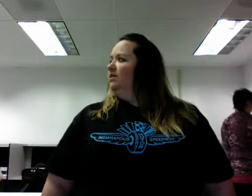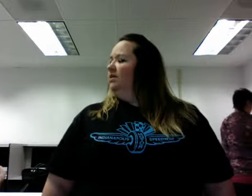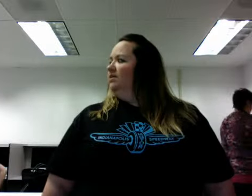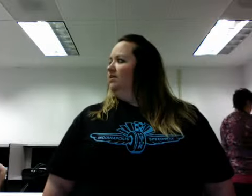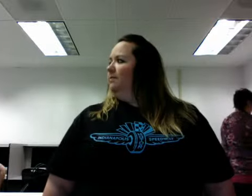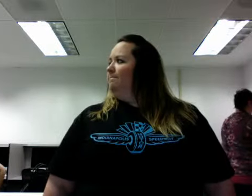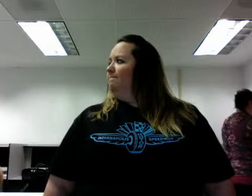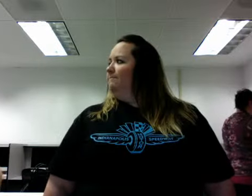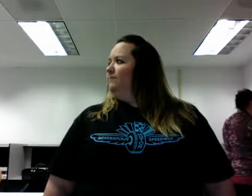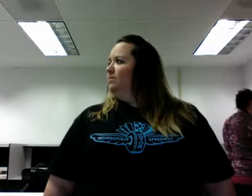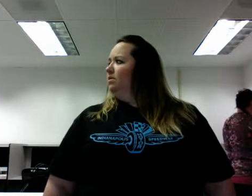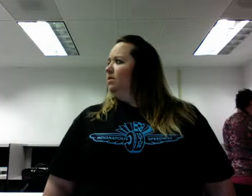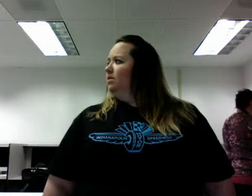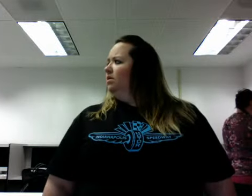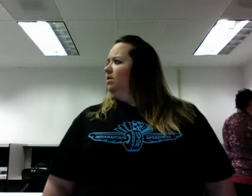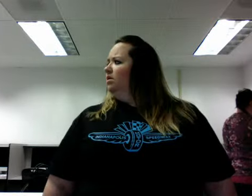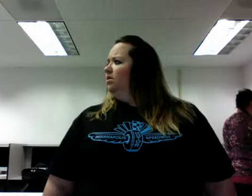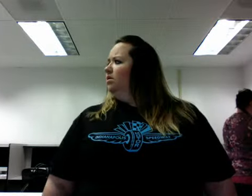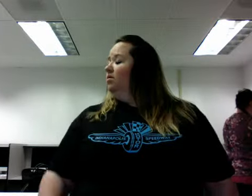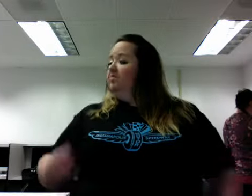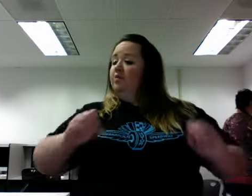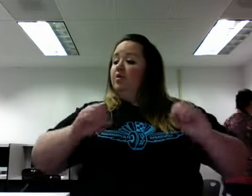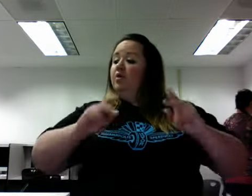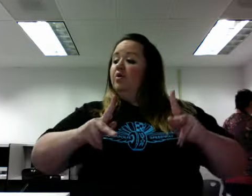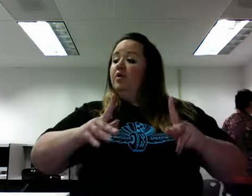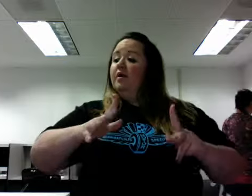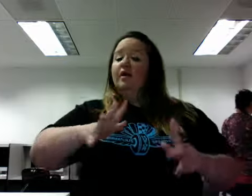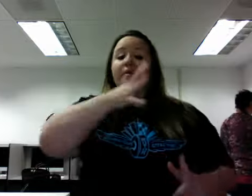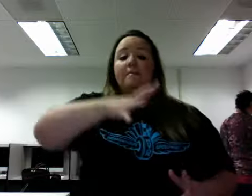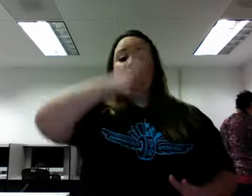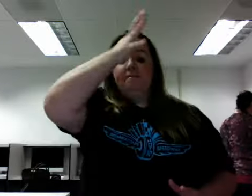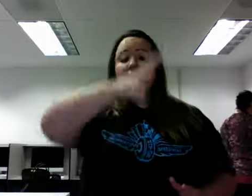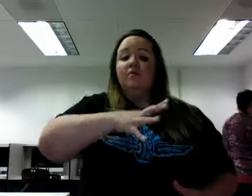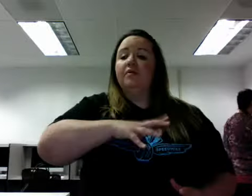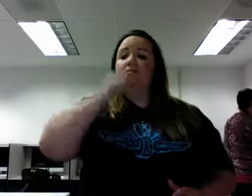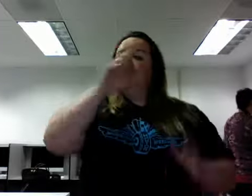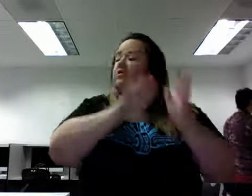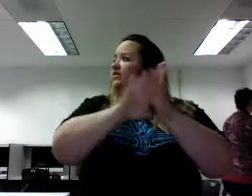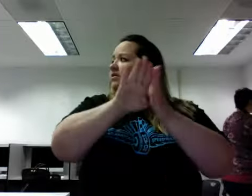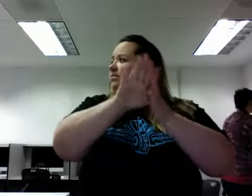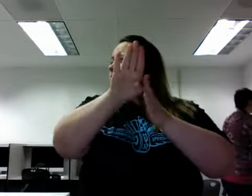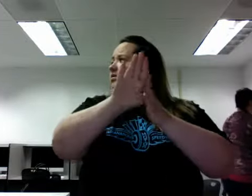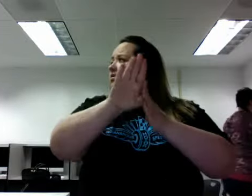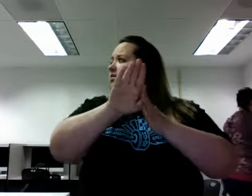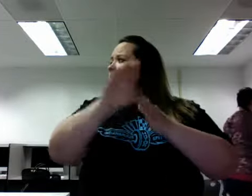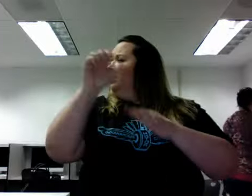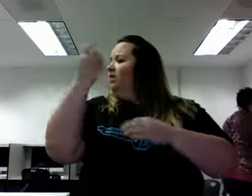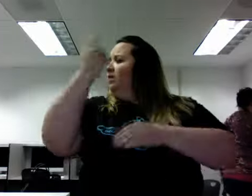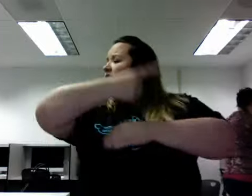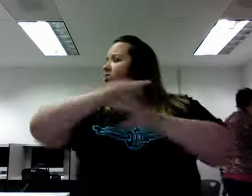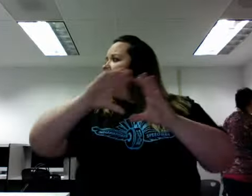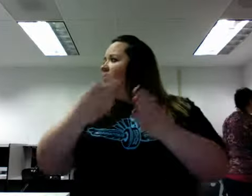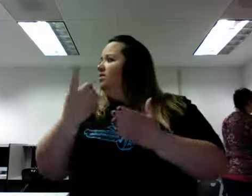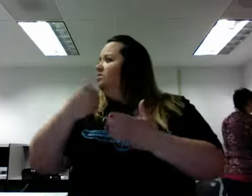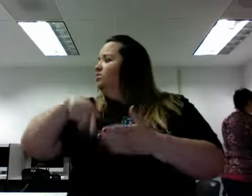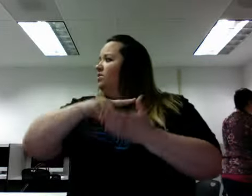Okay, good. Okay, guys and girls. Bone development. The other day in class, we started talking about some of the functions of the bone. We said the